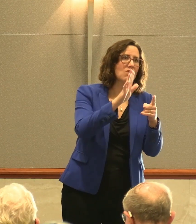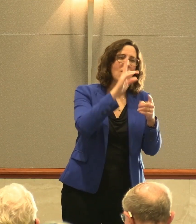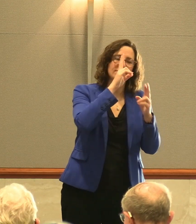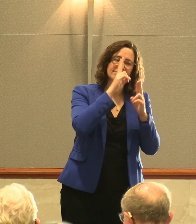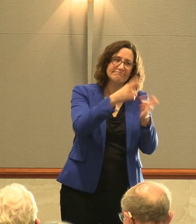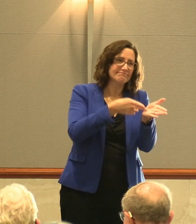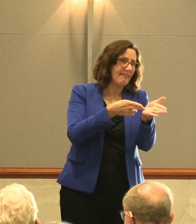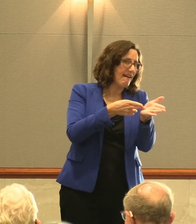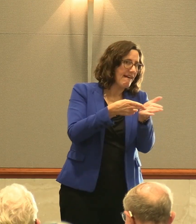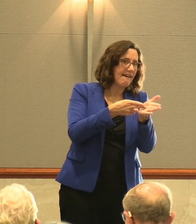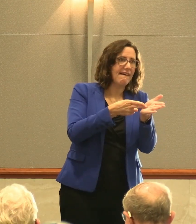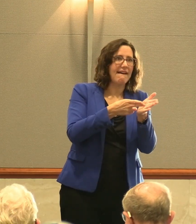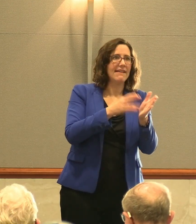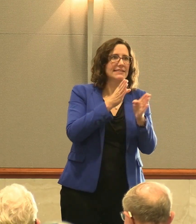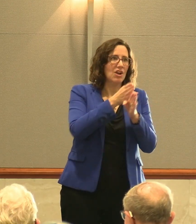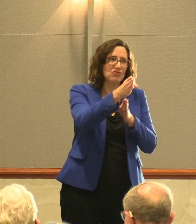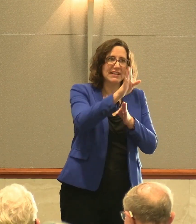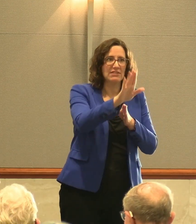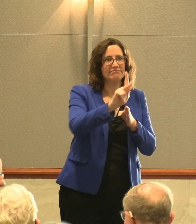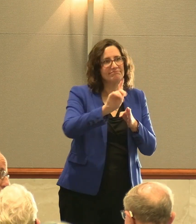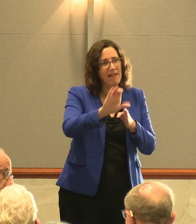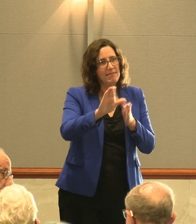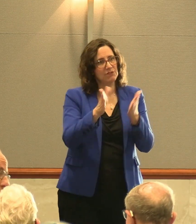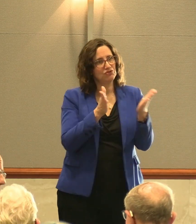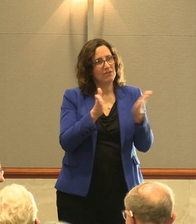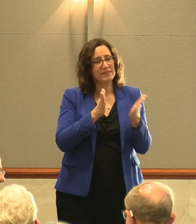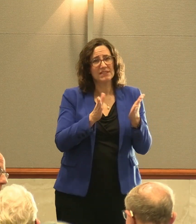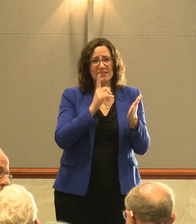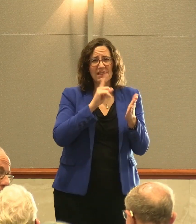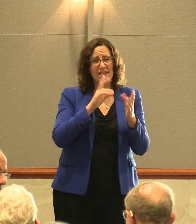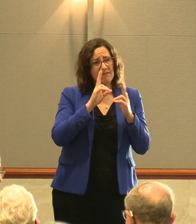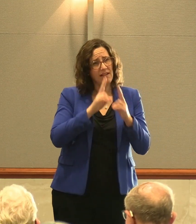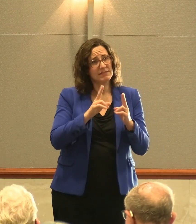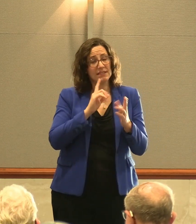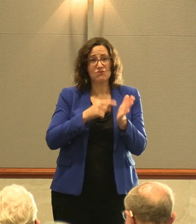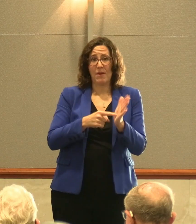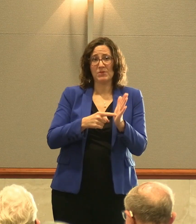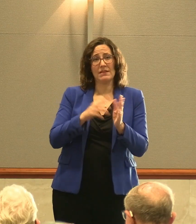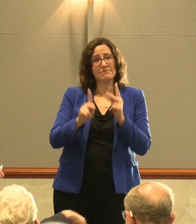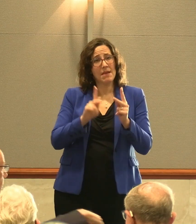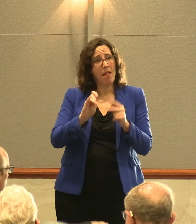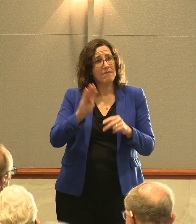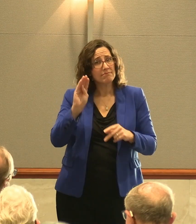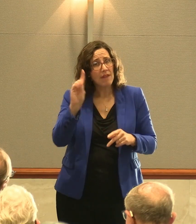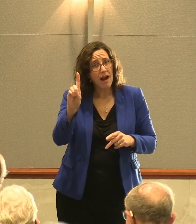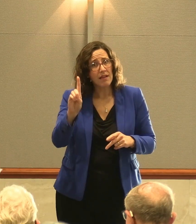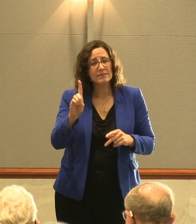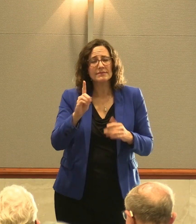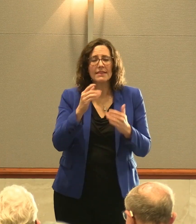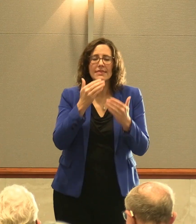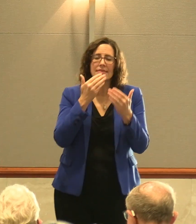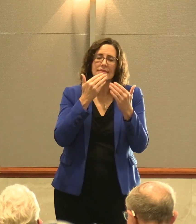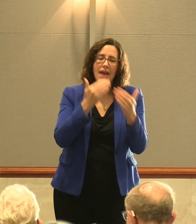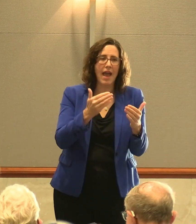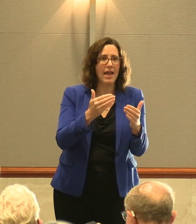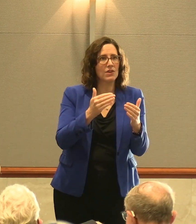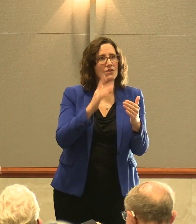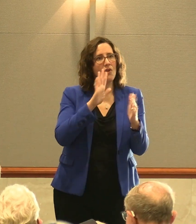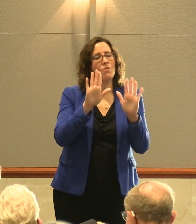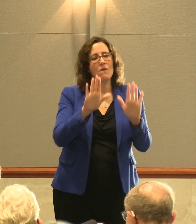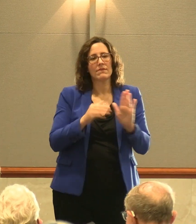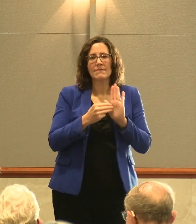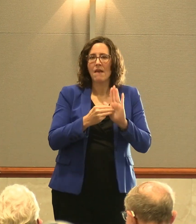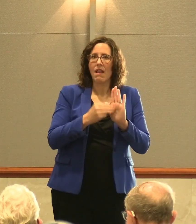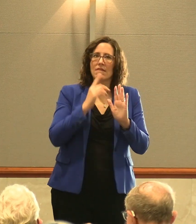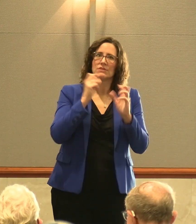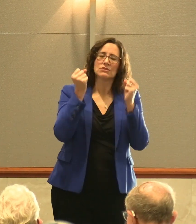distinguished career in public service, and for so nobly representing the people of Maryland. Thank you for being an incredible model to so